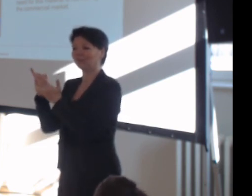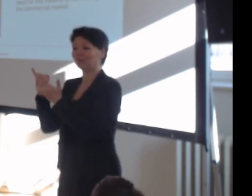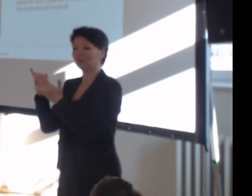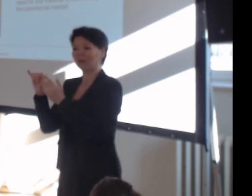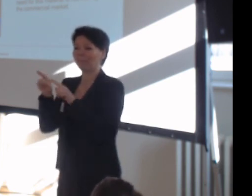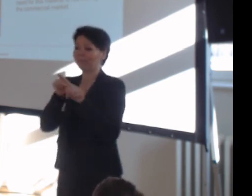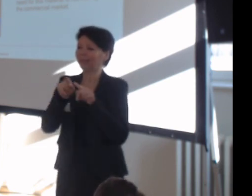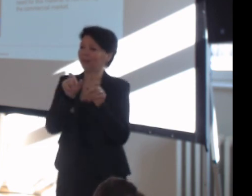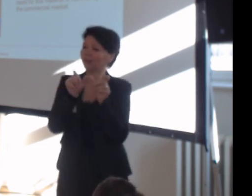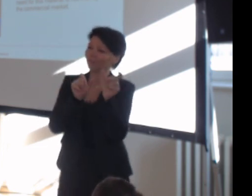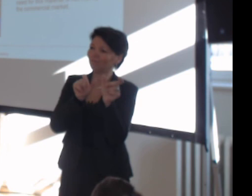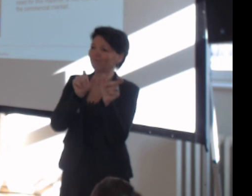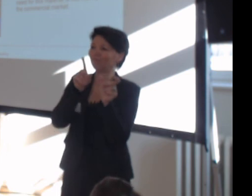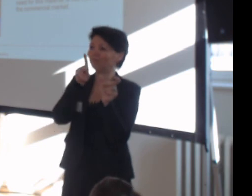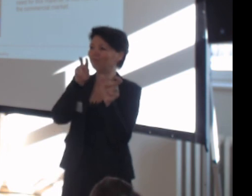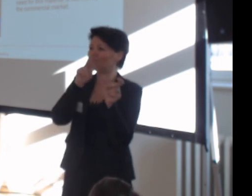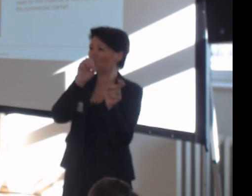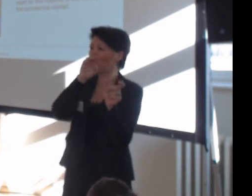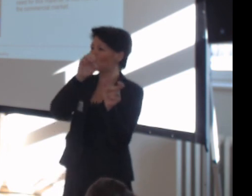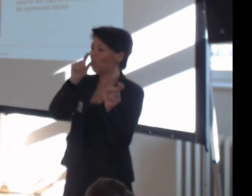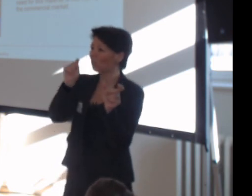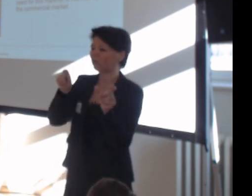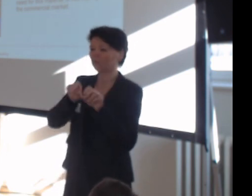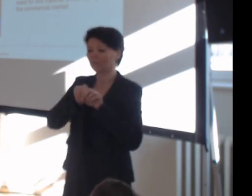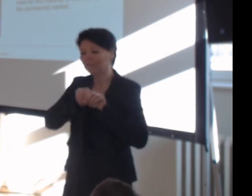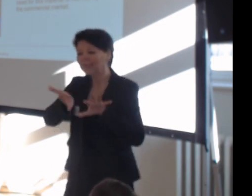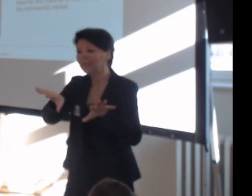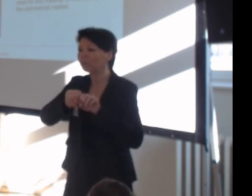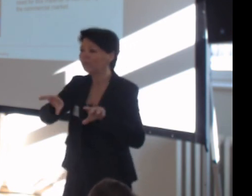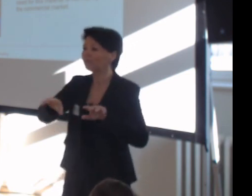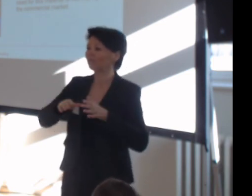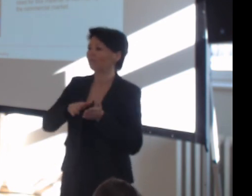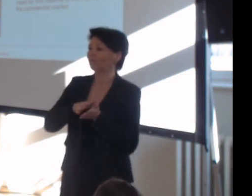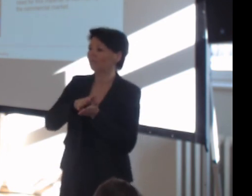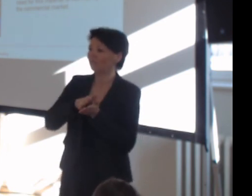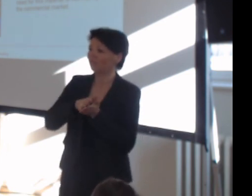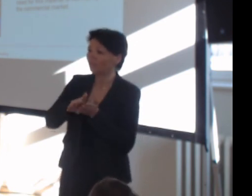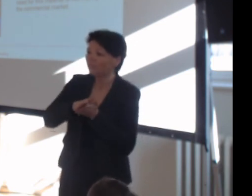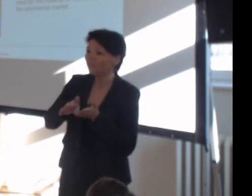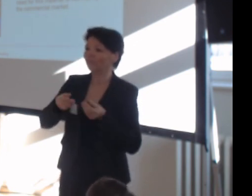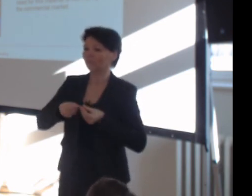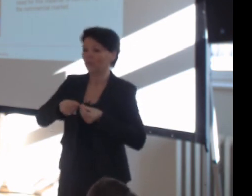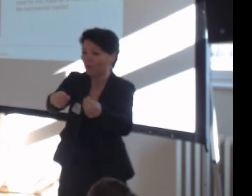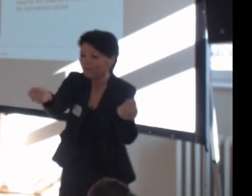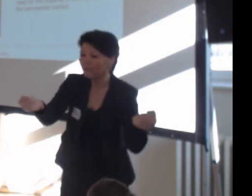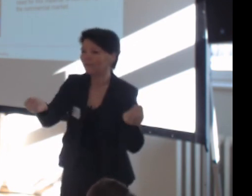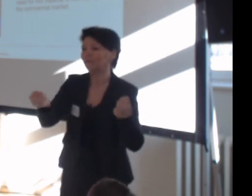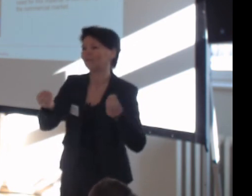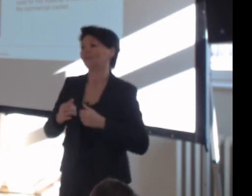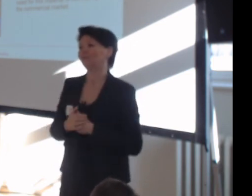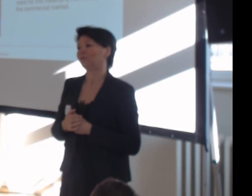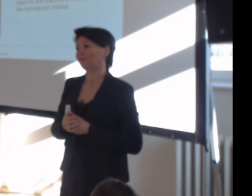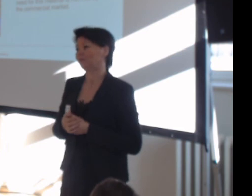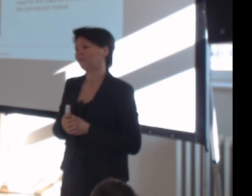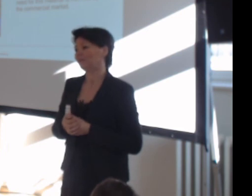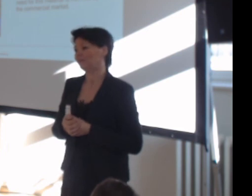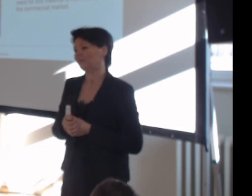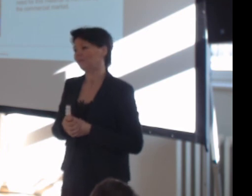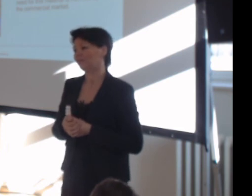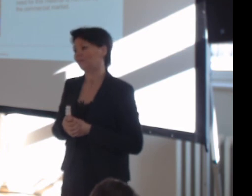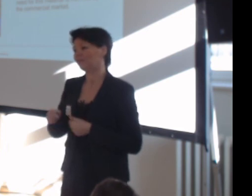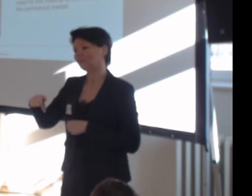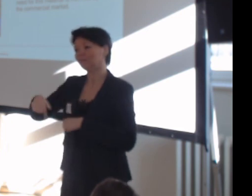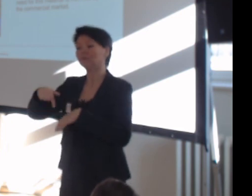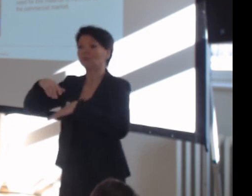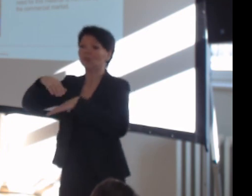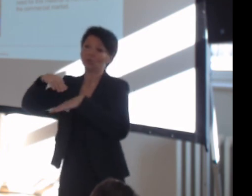That is, for example, braille and talking books. So there's a difference between those two. And in